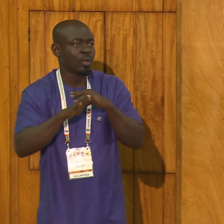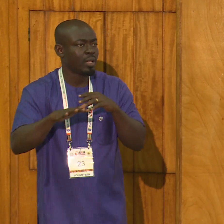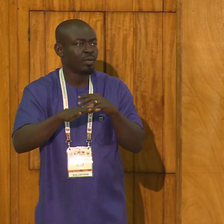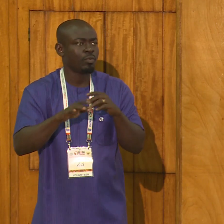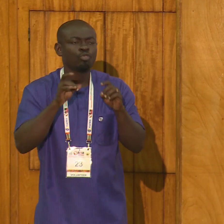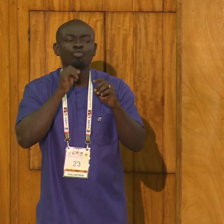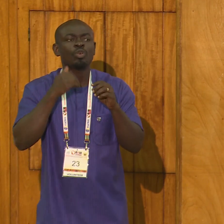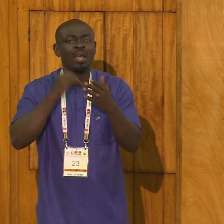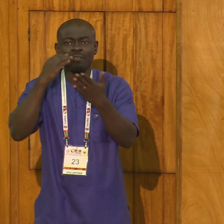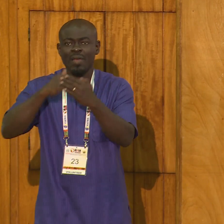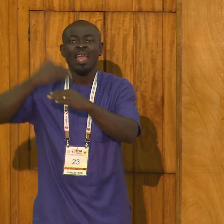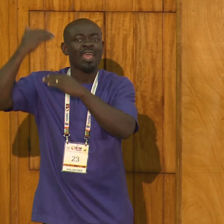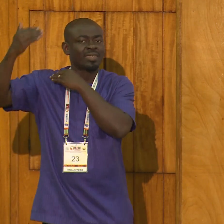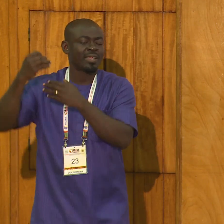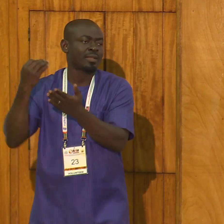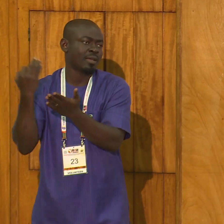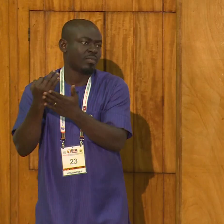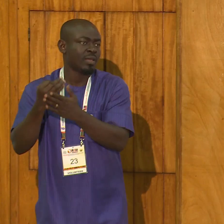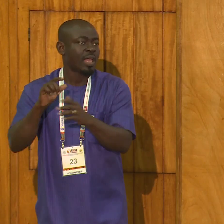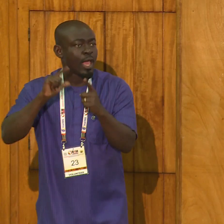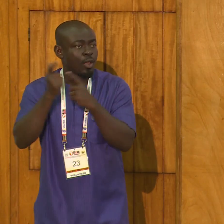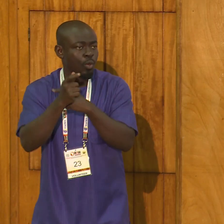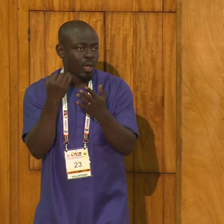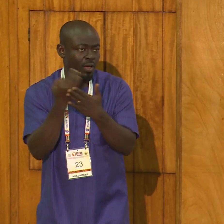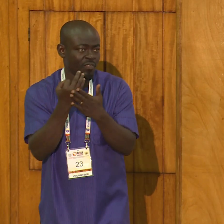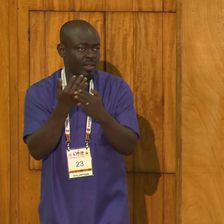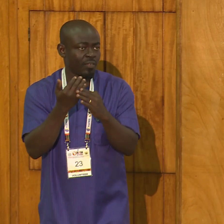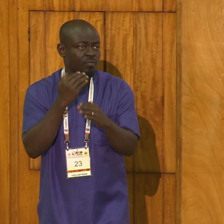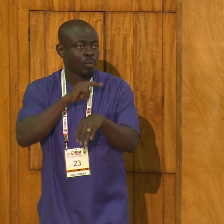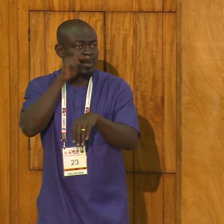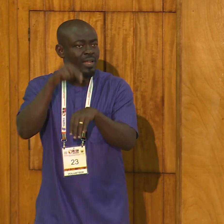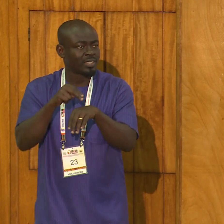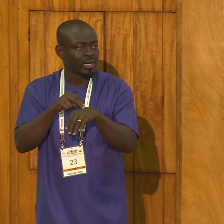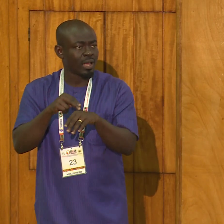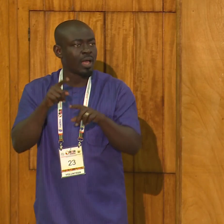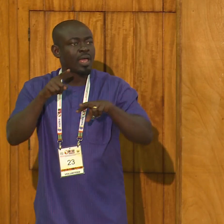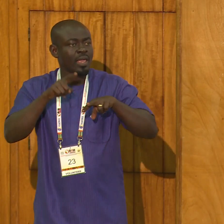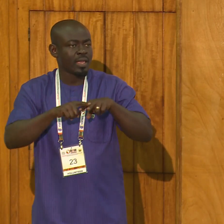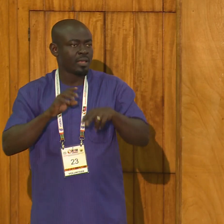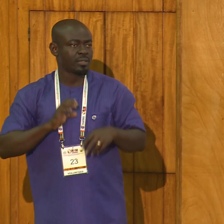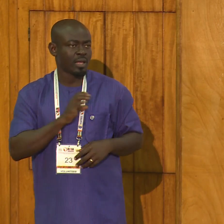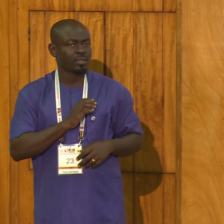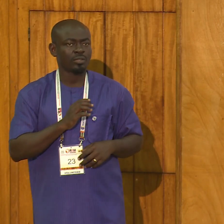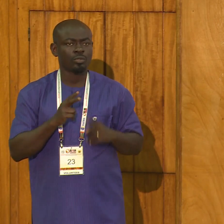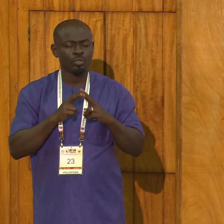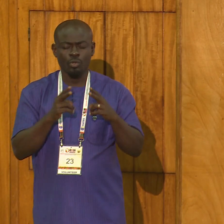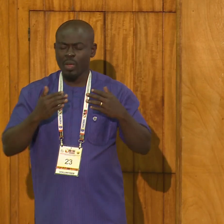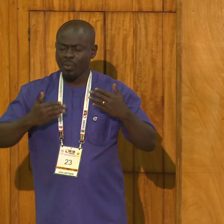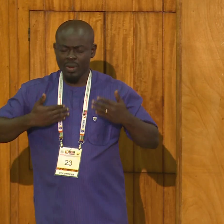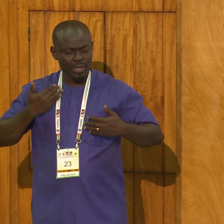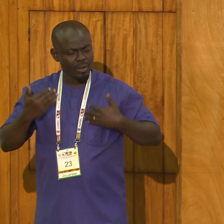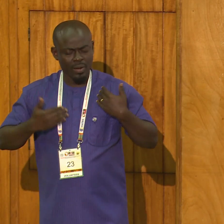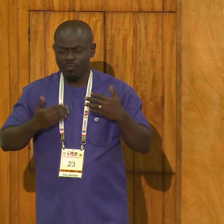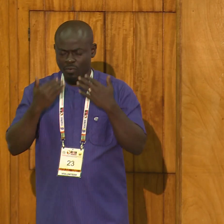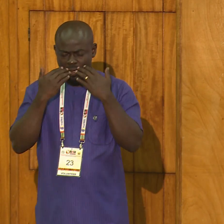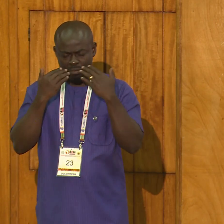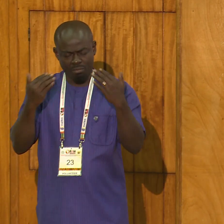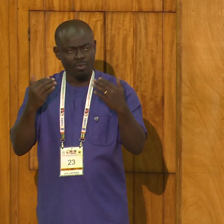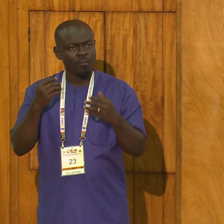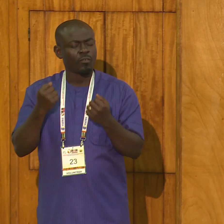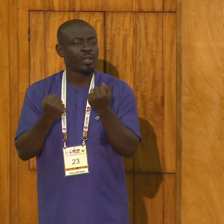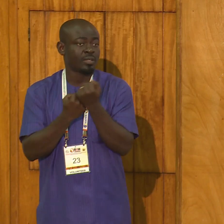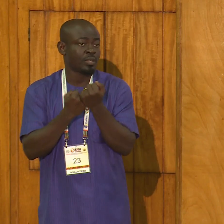donors. It's local funding coming from National AIDS Council. So we are really grateful for that support. And